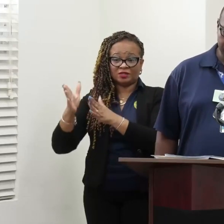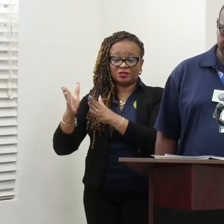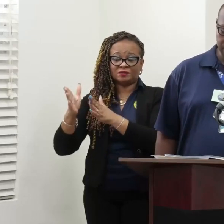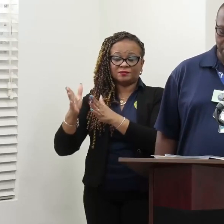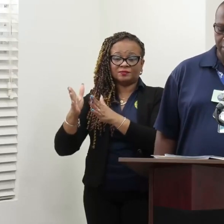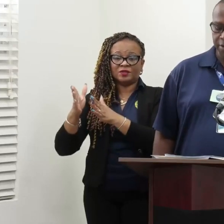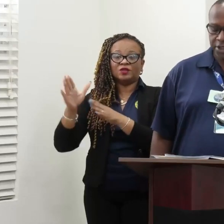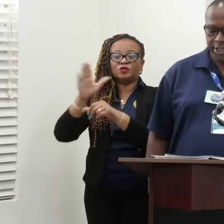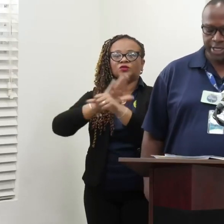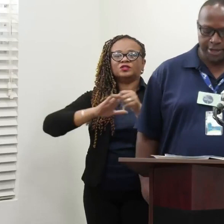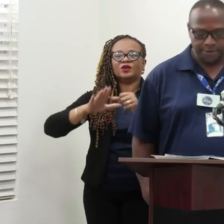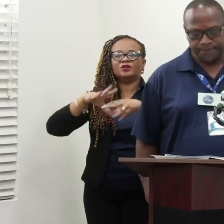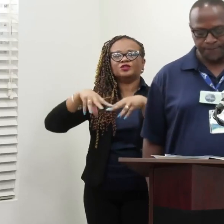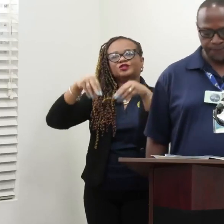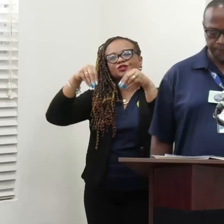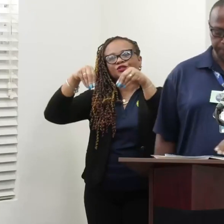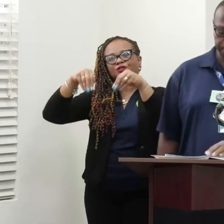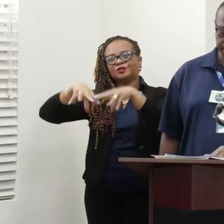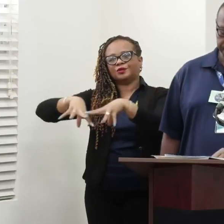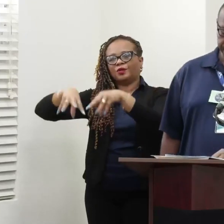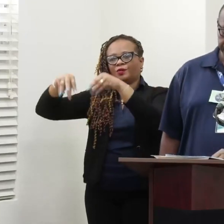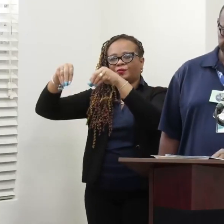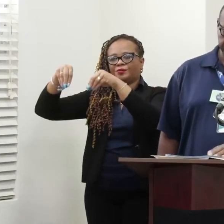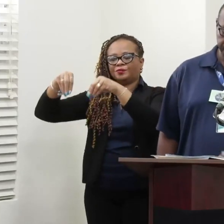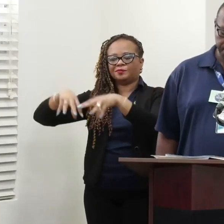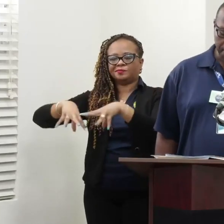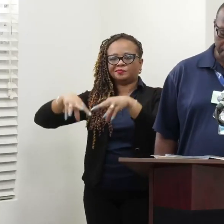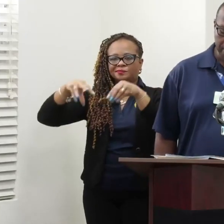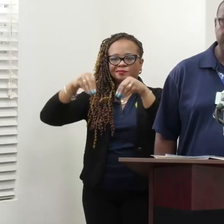these areas were shut down.